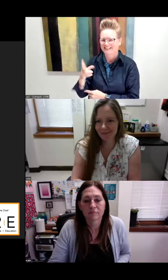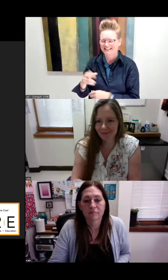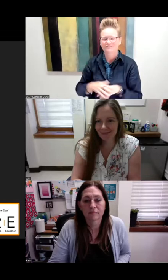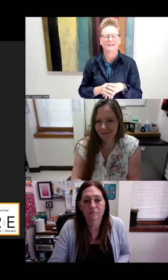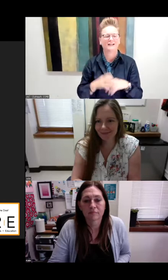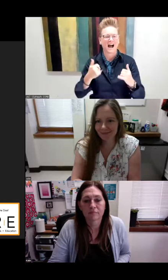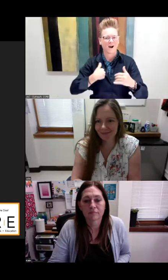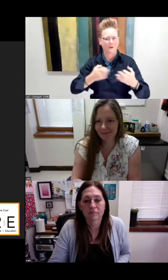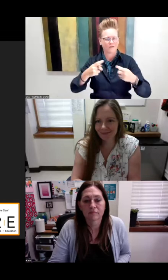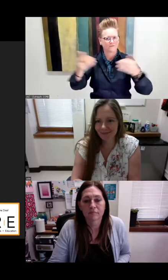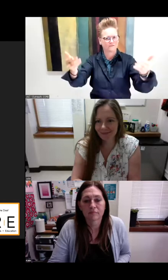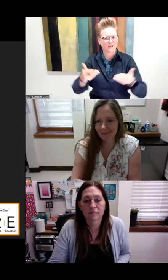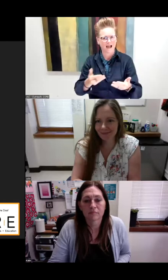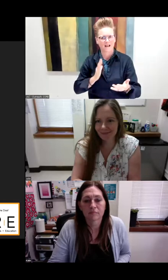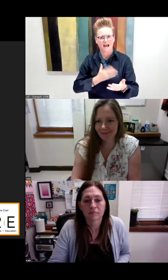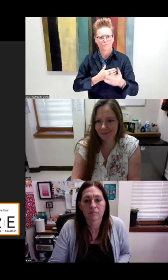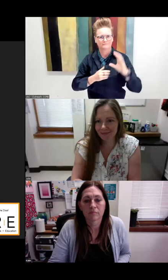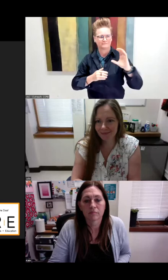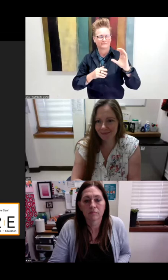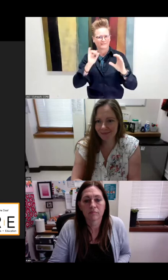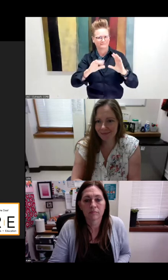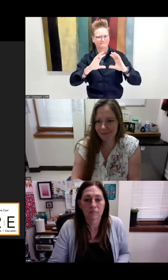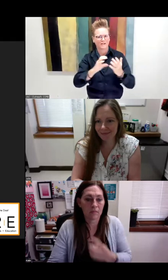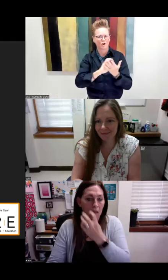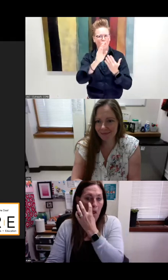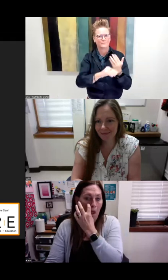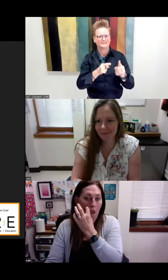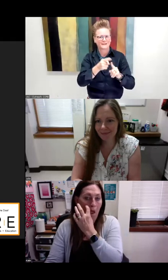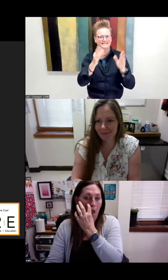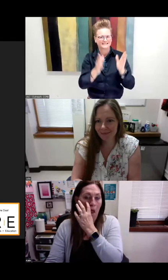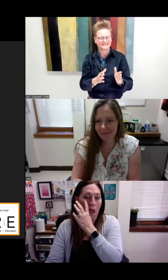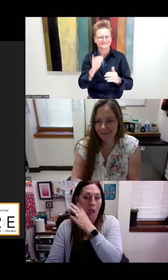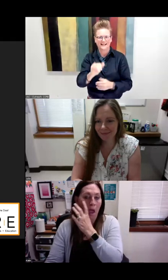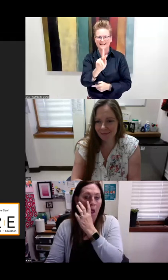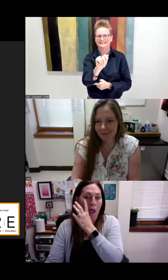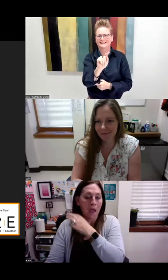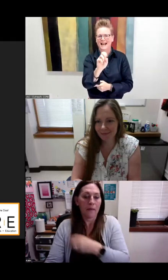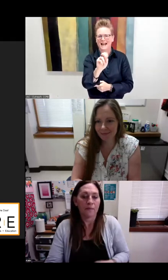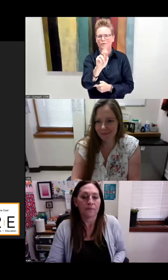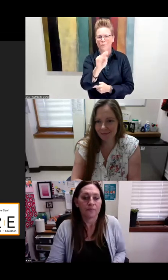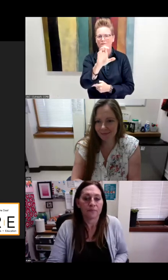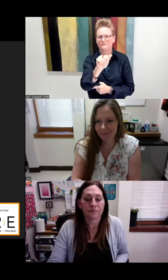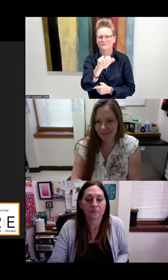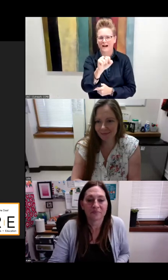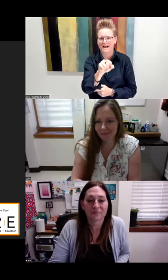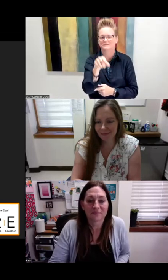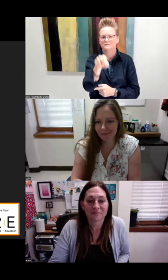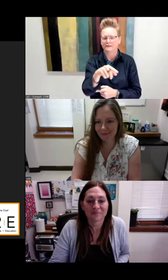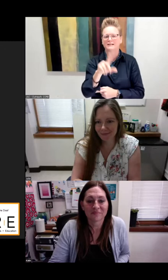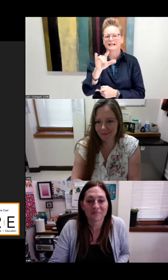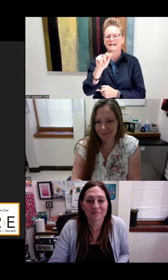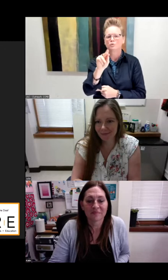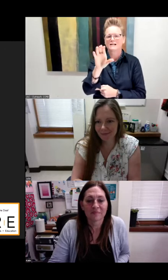part of the outreach team. So I wanted to invite our curriculum specialists, and that will be